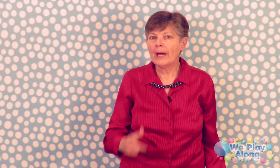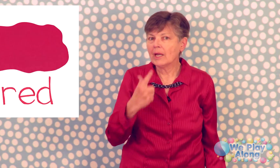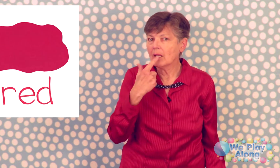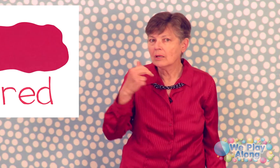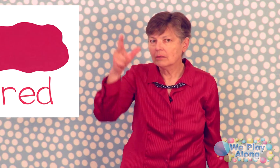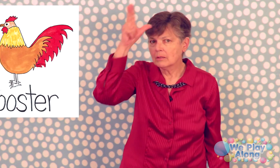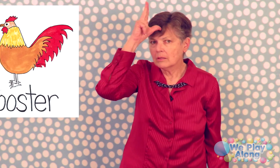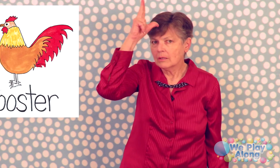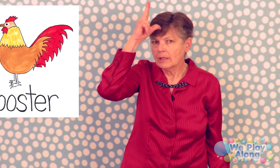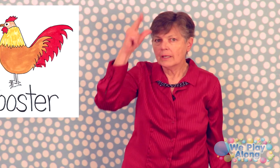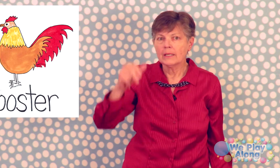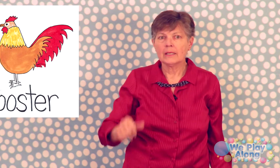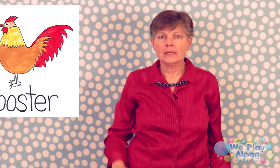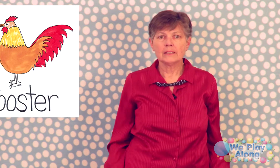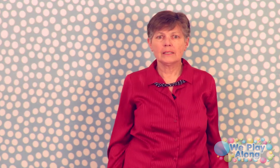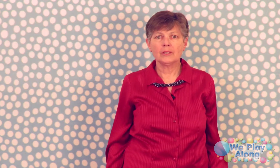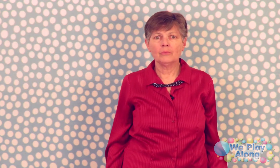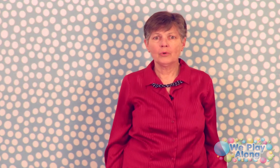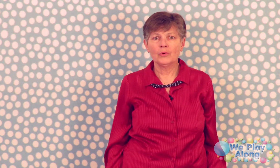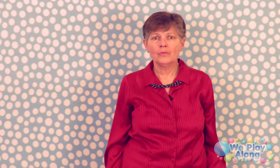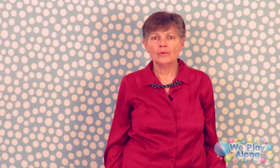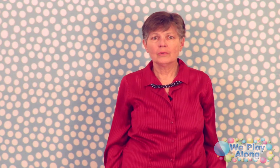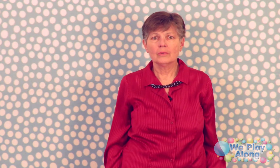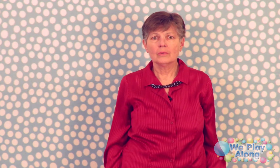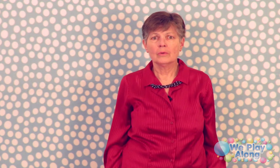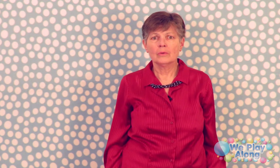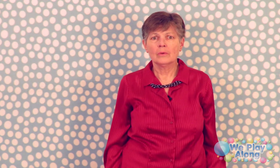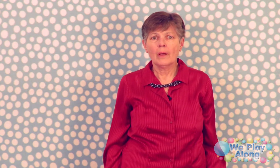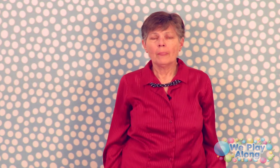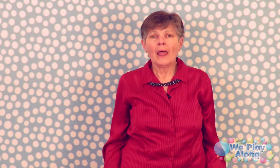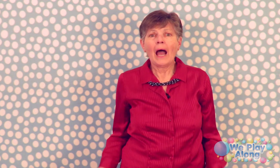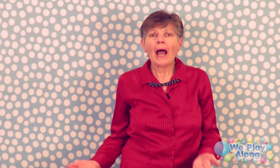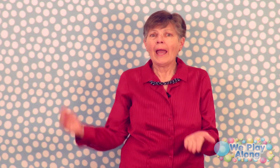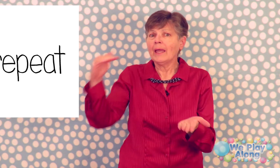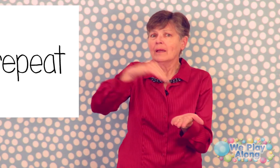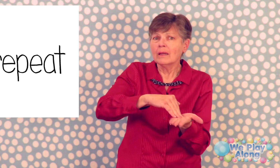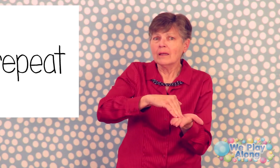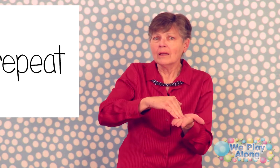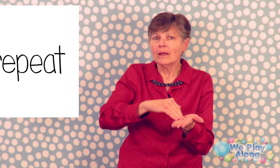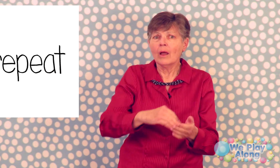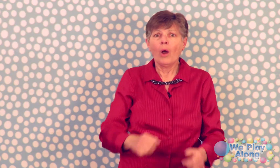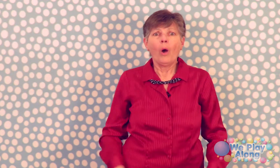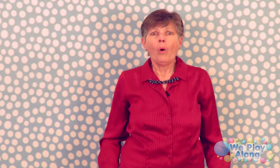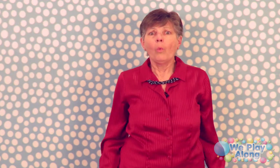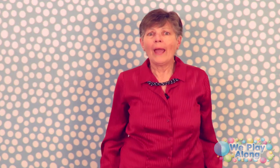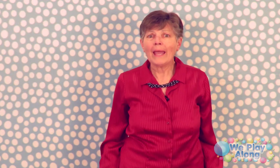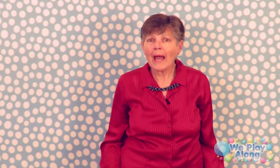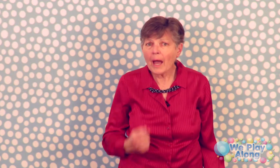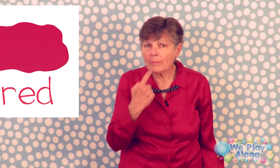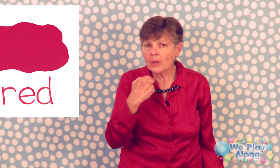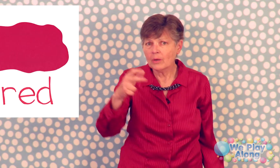But didn't move. "I wake up,"